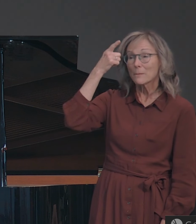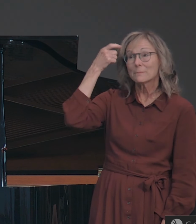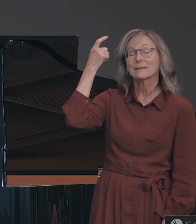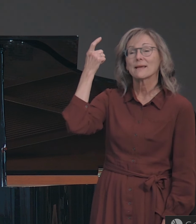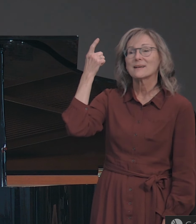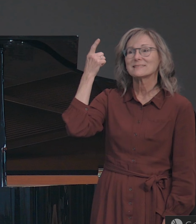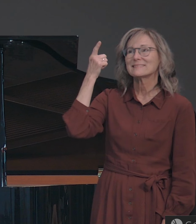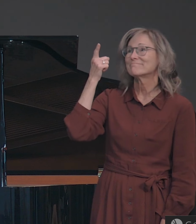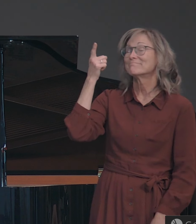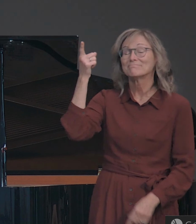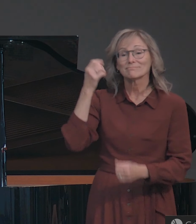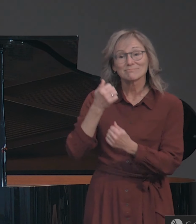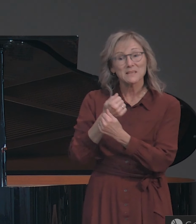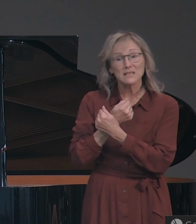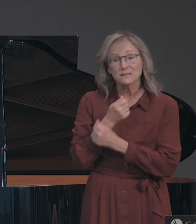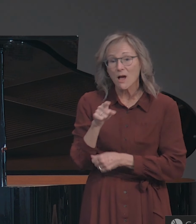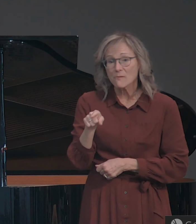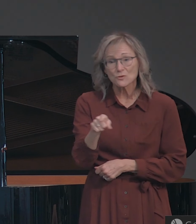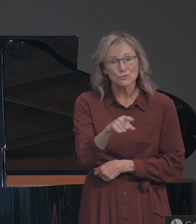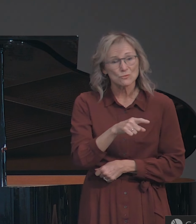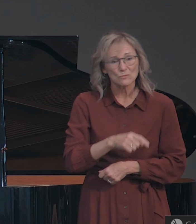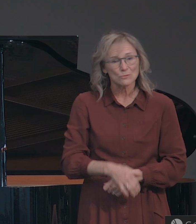because he loves you.